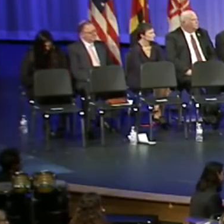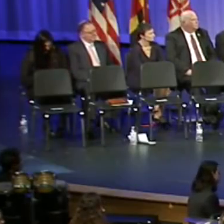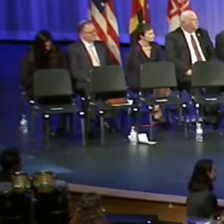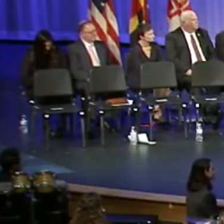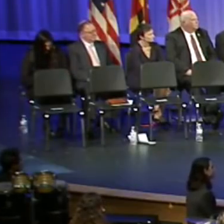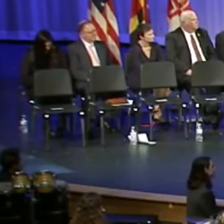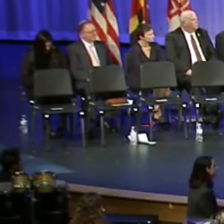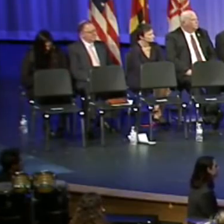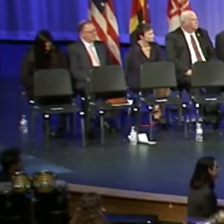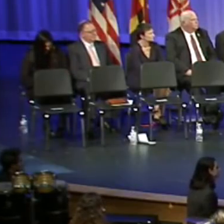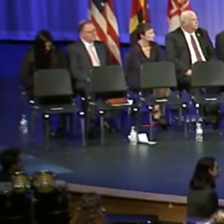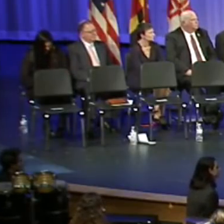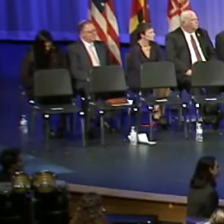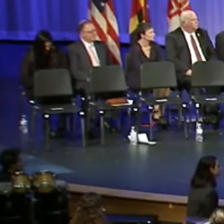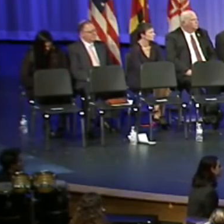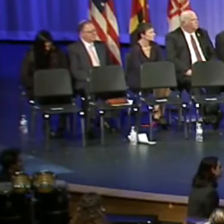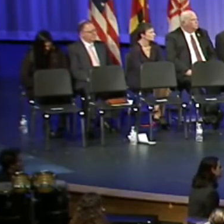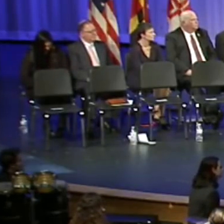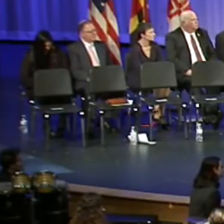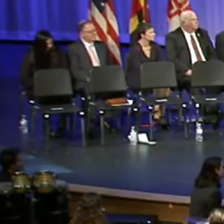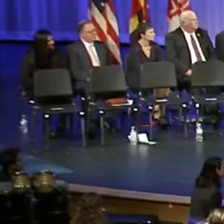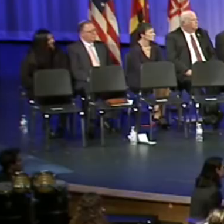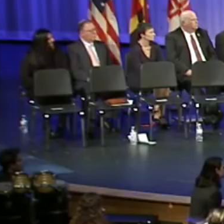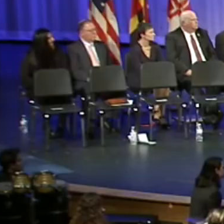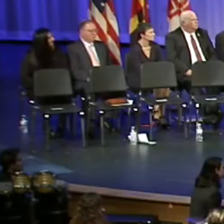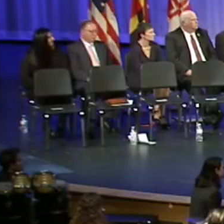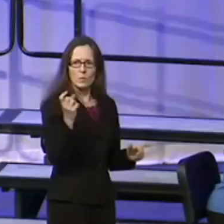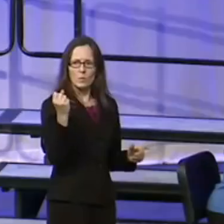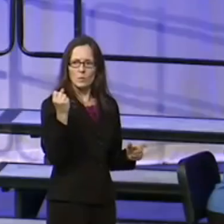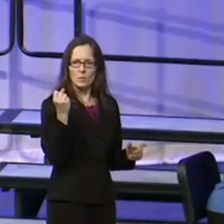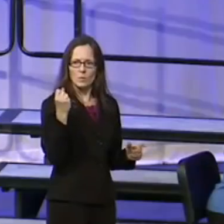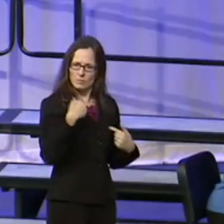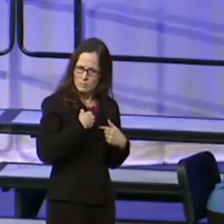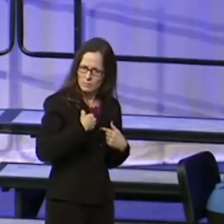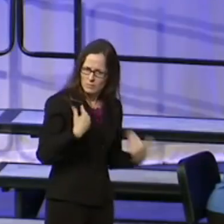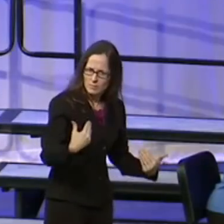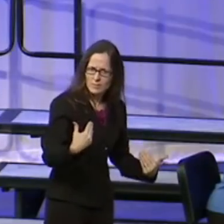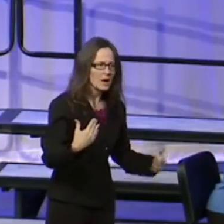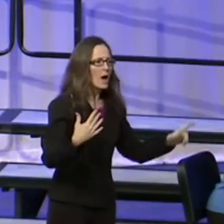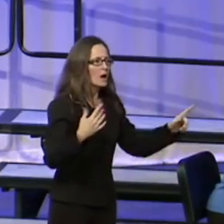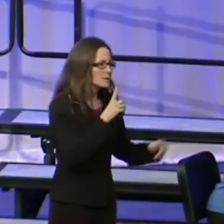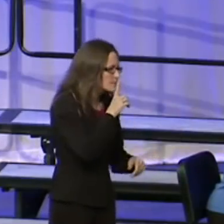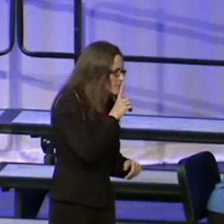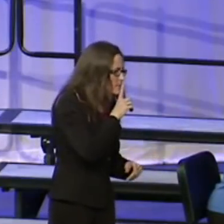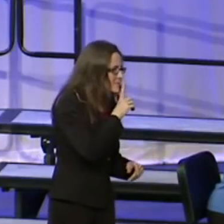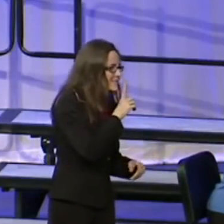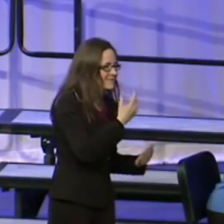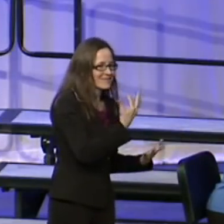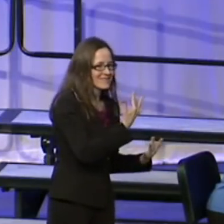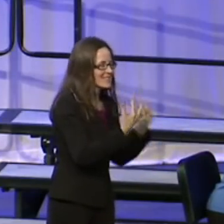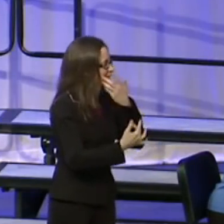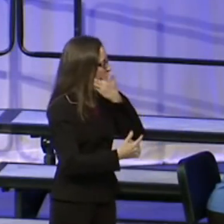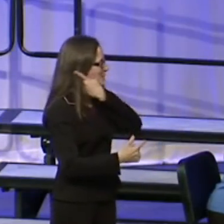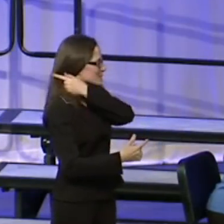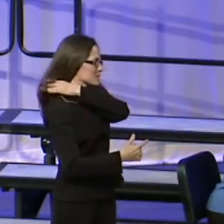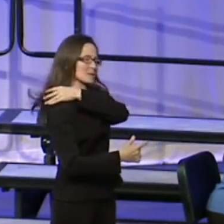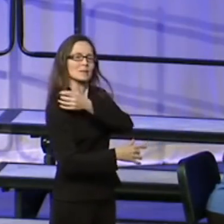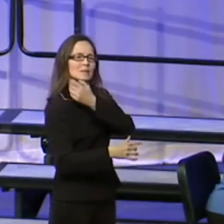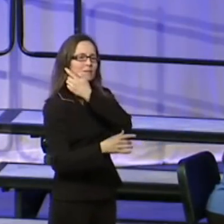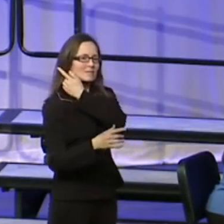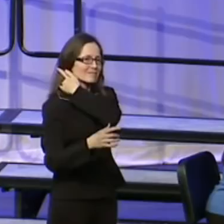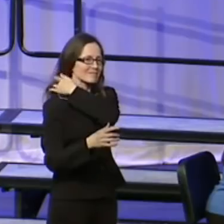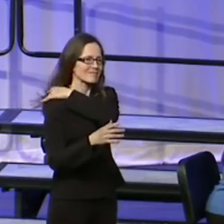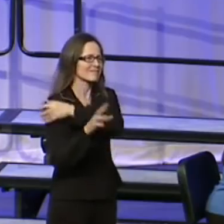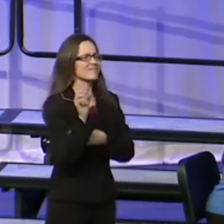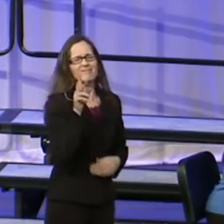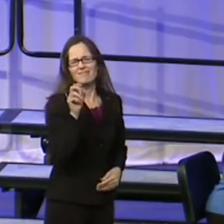I nominate David Yungmann. I think I have to open it. Oh, sorry. That's okay. This is what happens when you have an